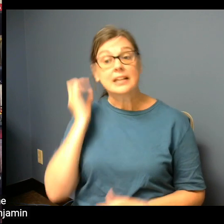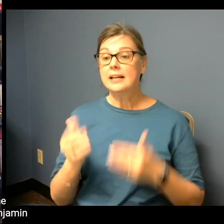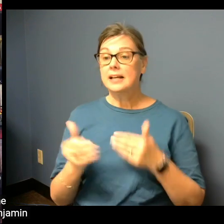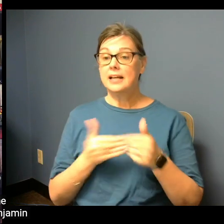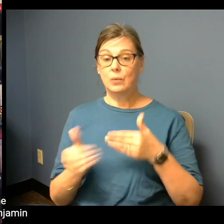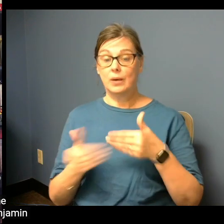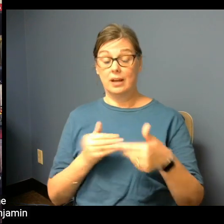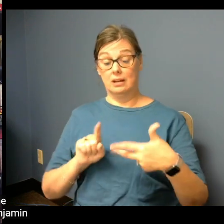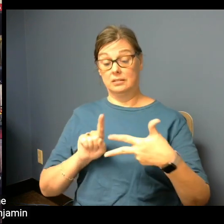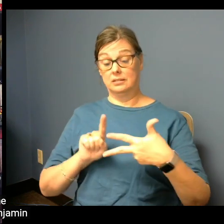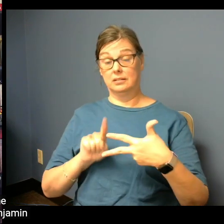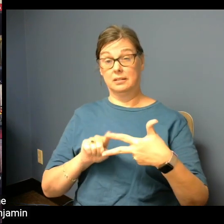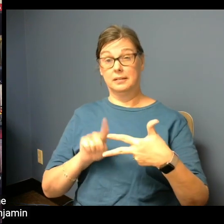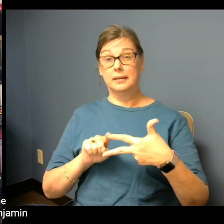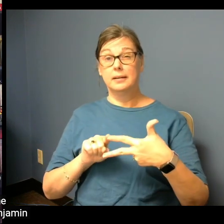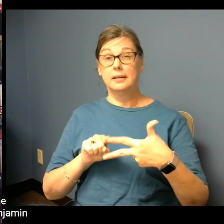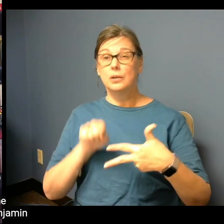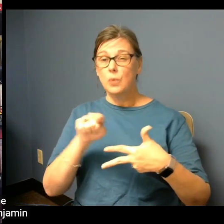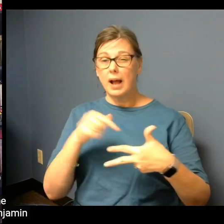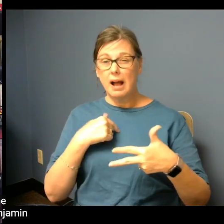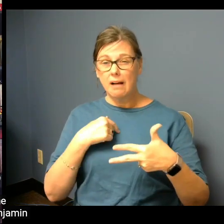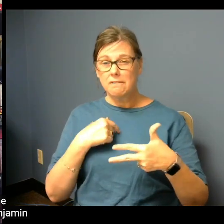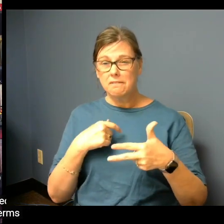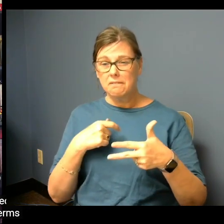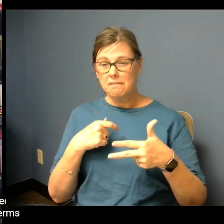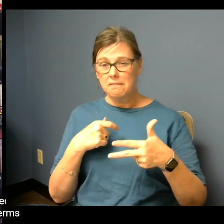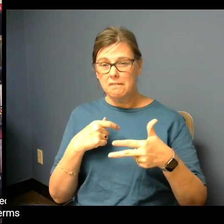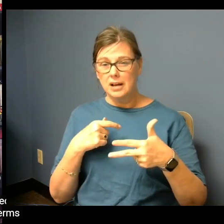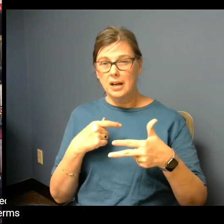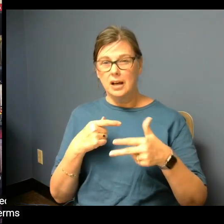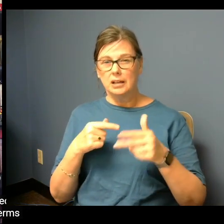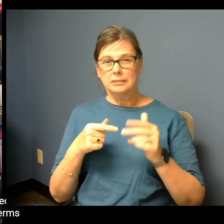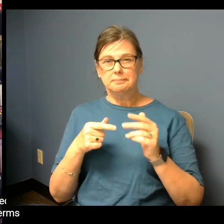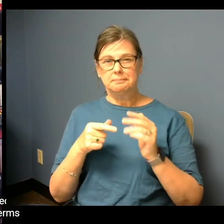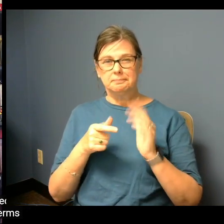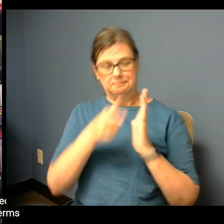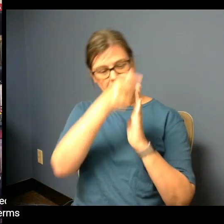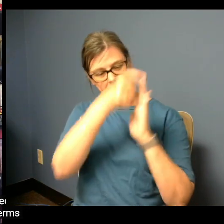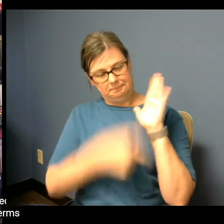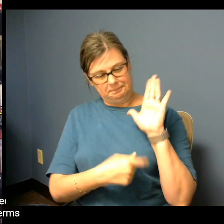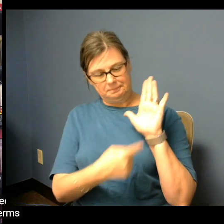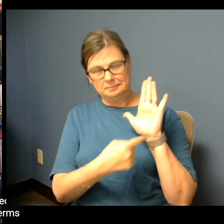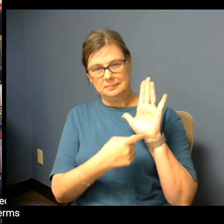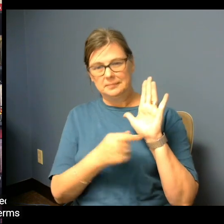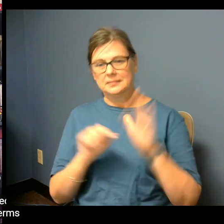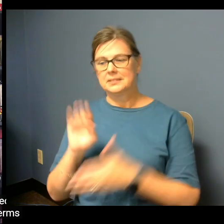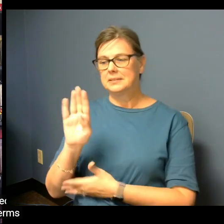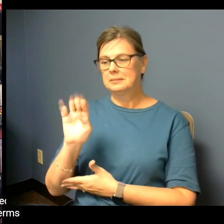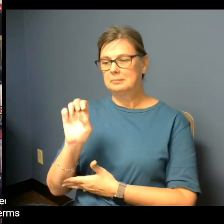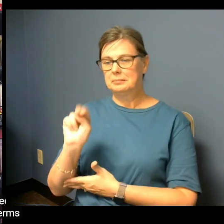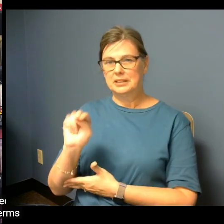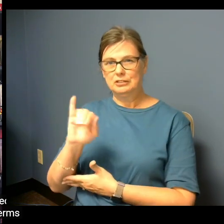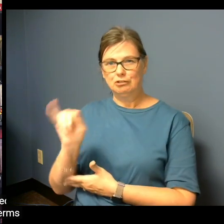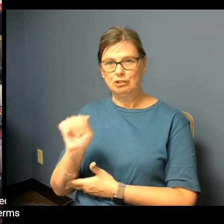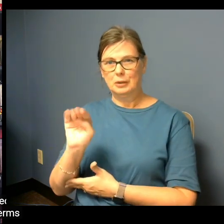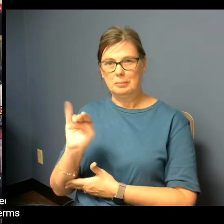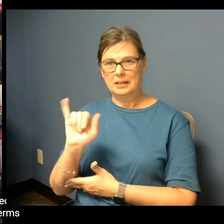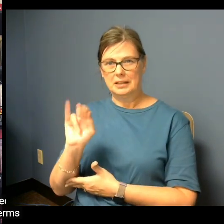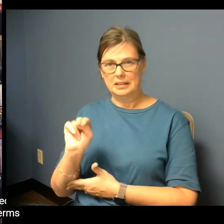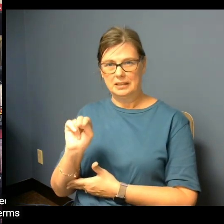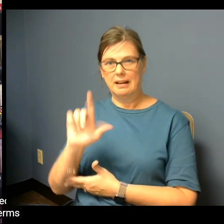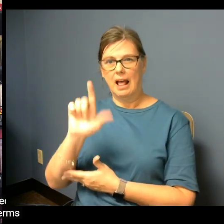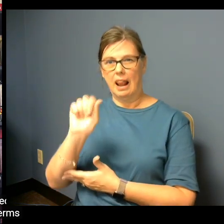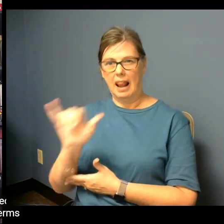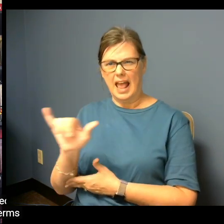then I also gave you a website about Benjamin Lay. He's much later, but